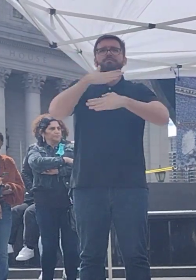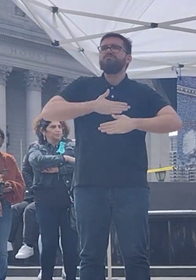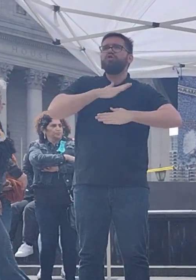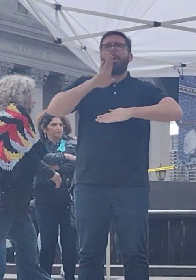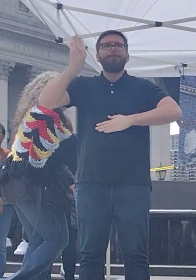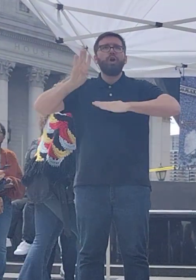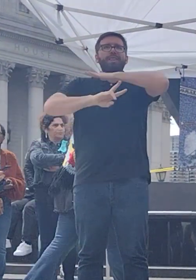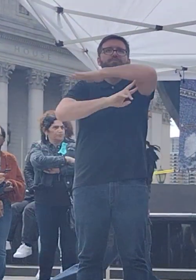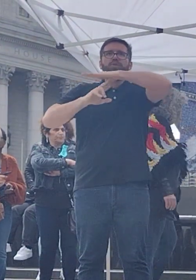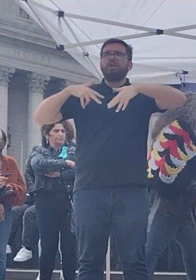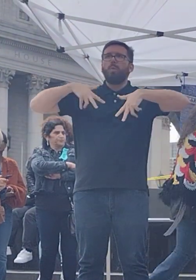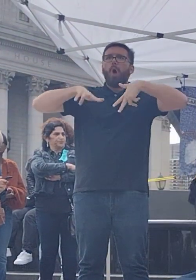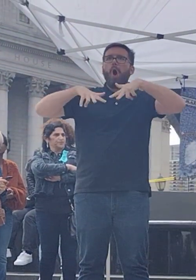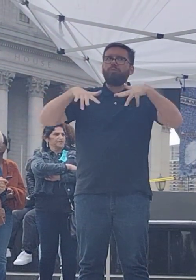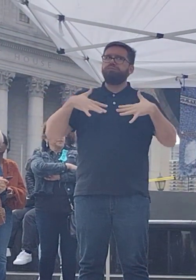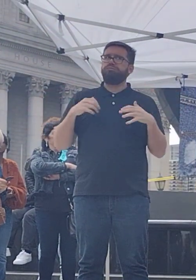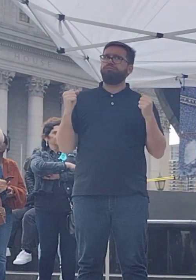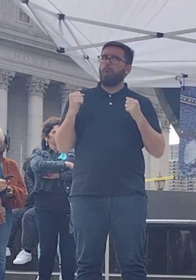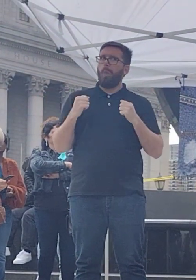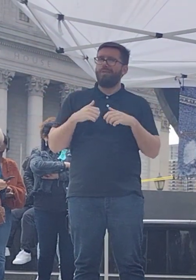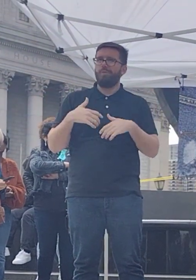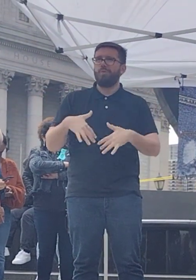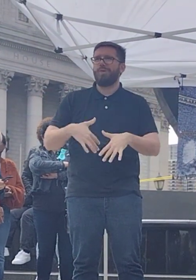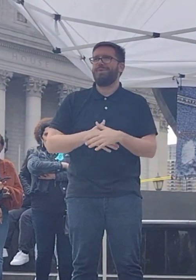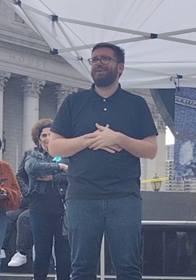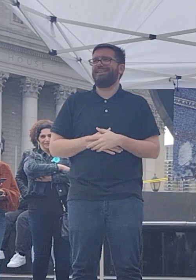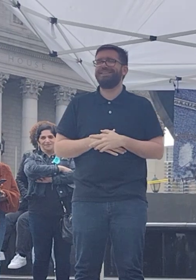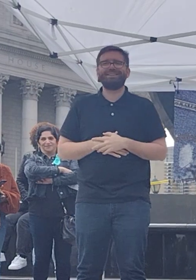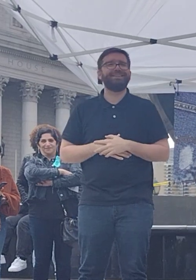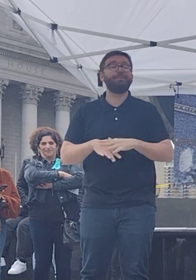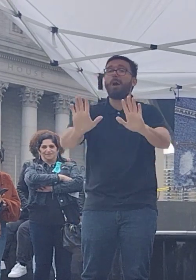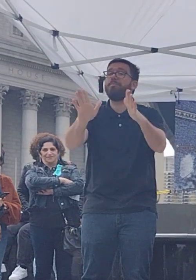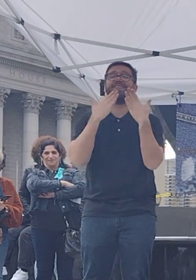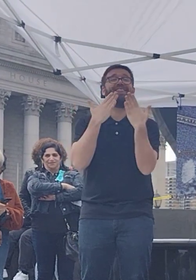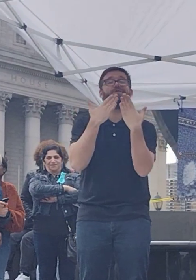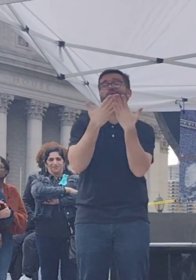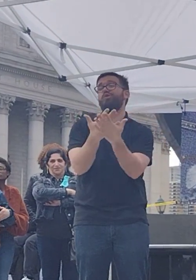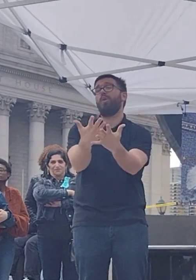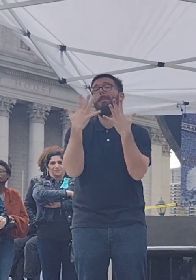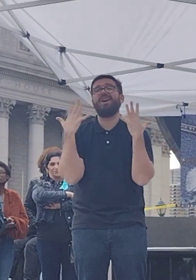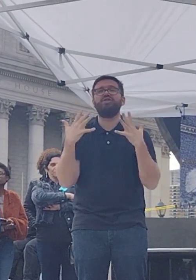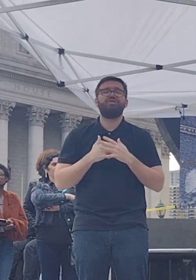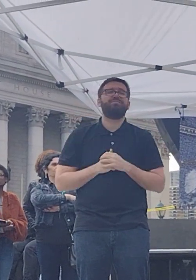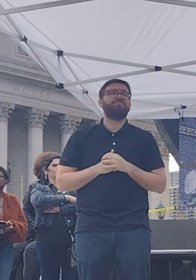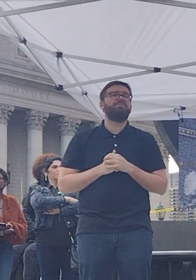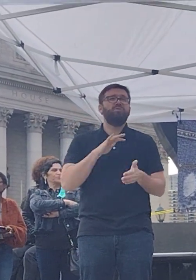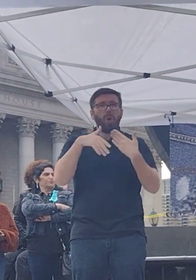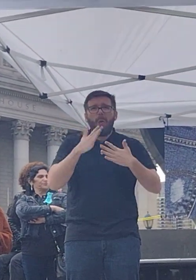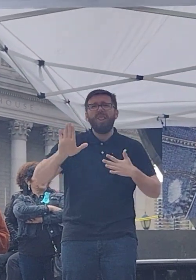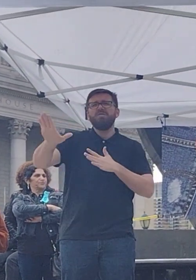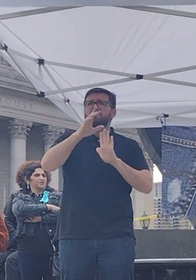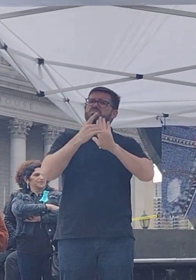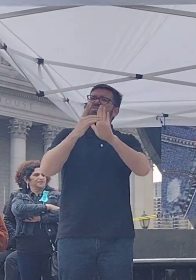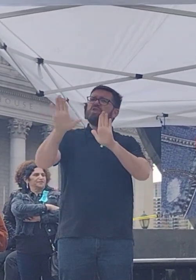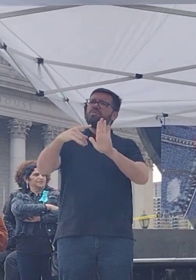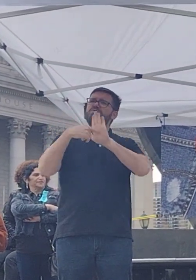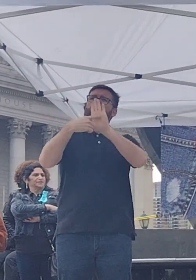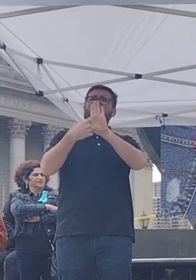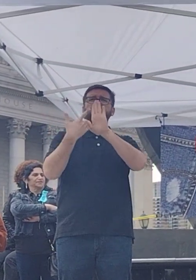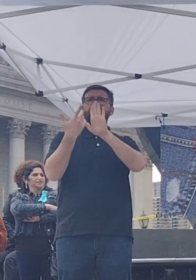Brooklyn. It was colder than expected. But thank you so much for demonstrating